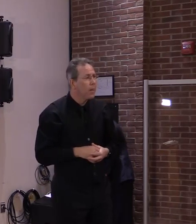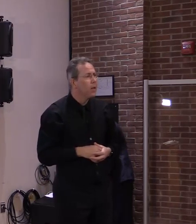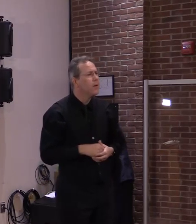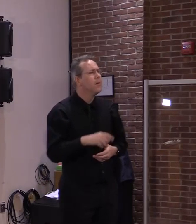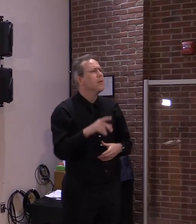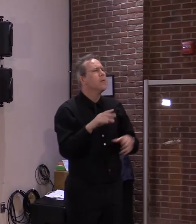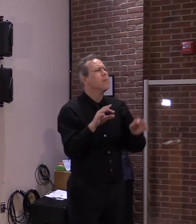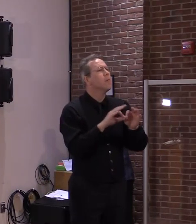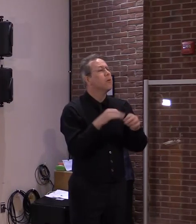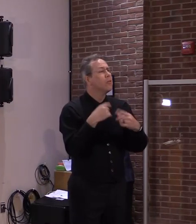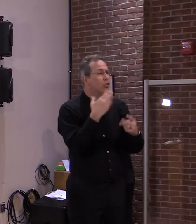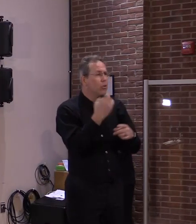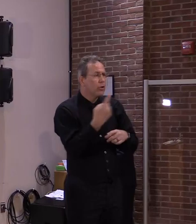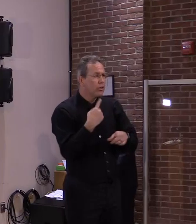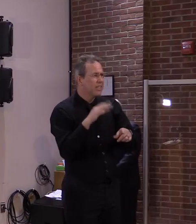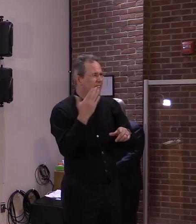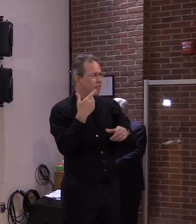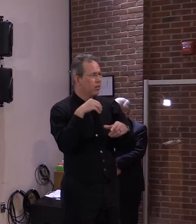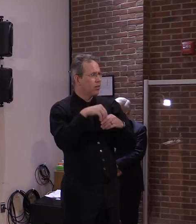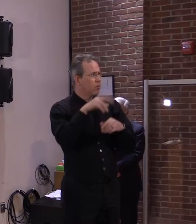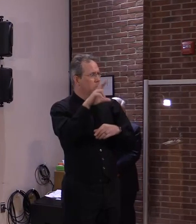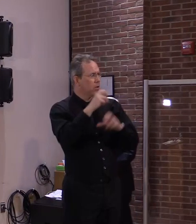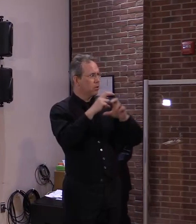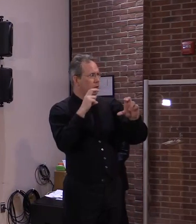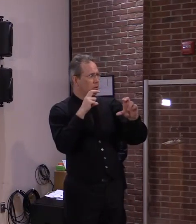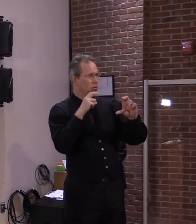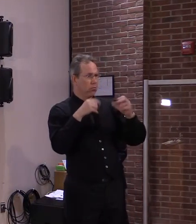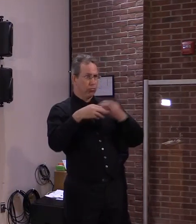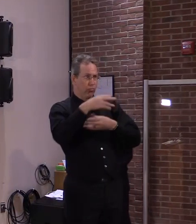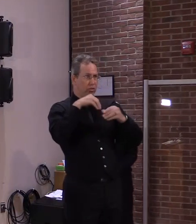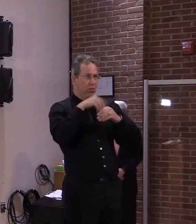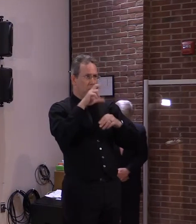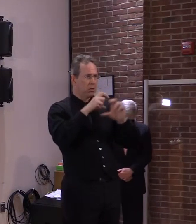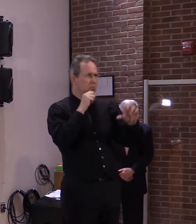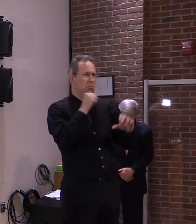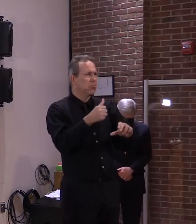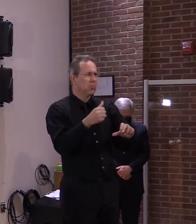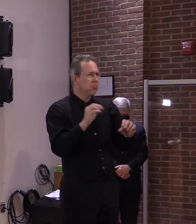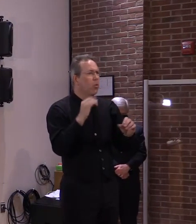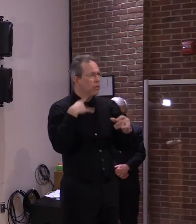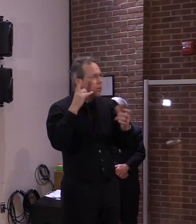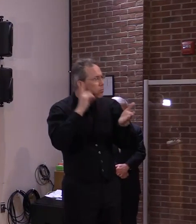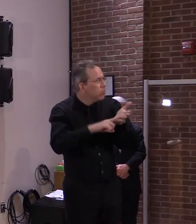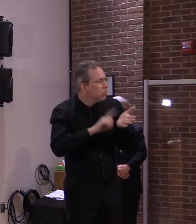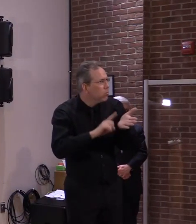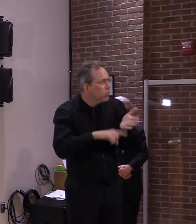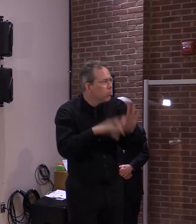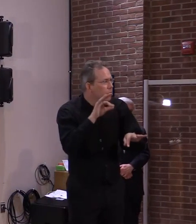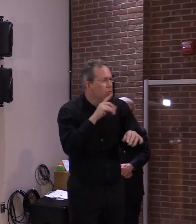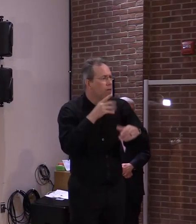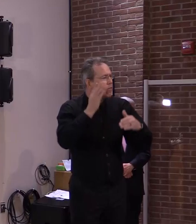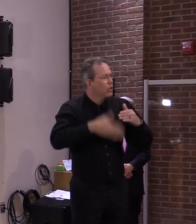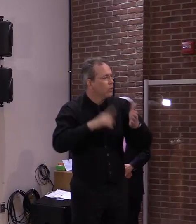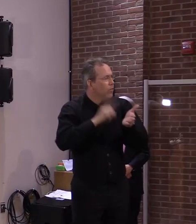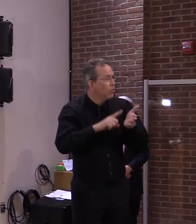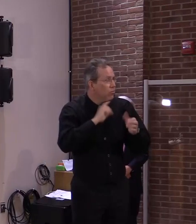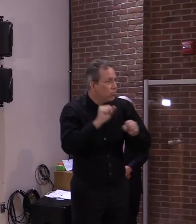bus transmission. But again, this is still early, so I can't be definitive about that. It's only been a few days.